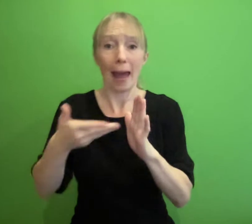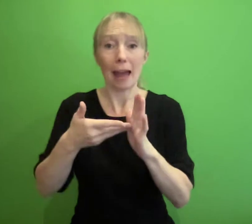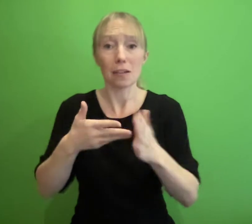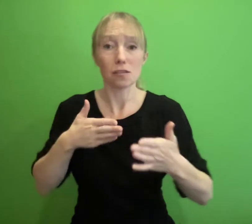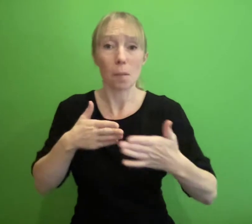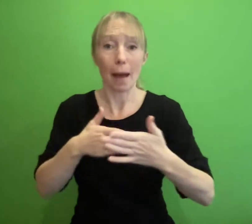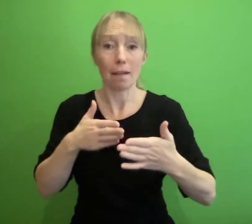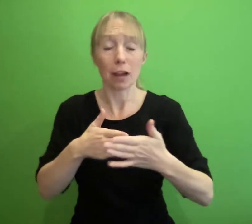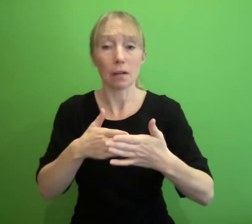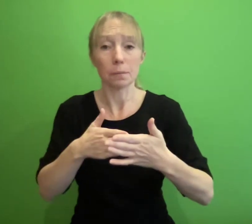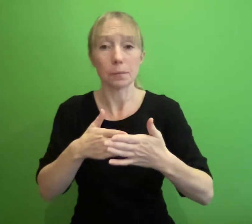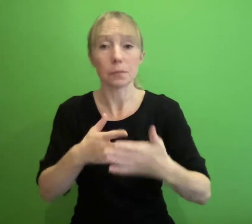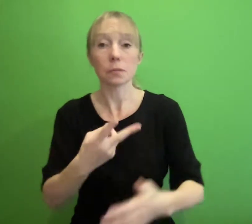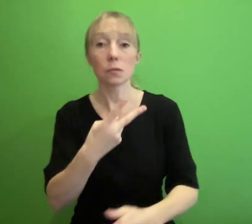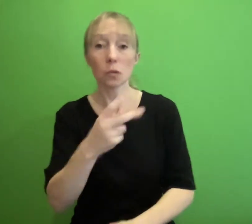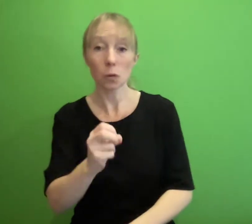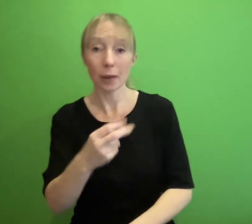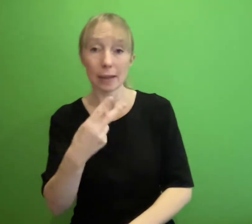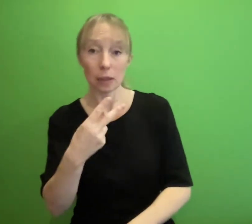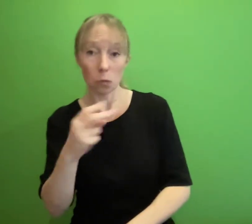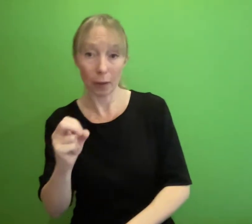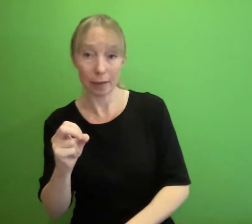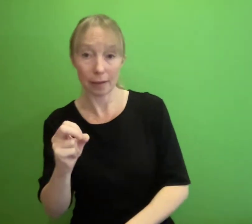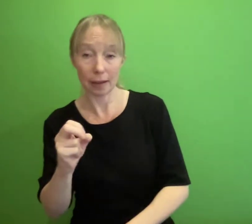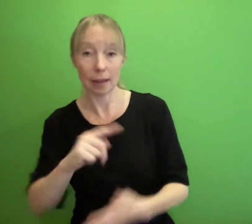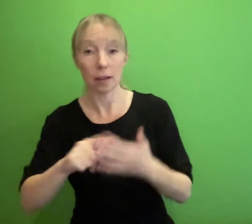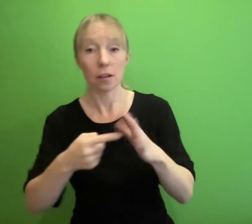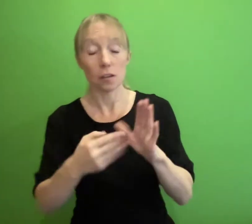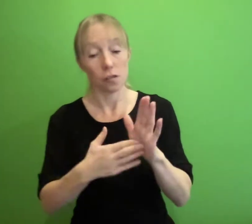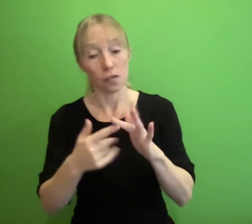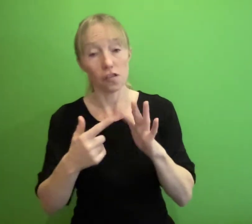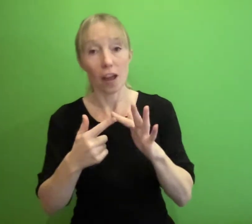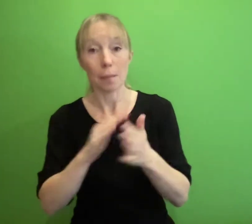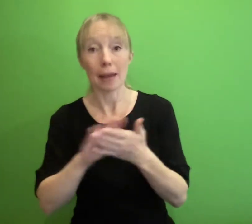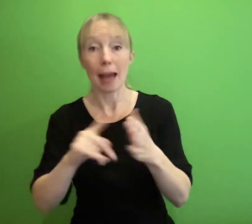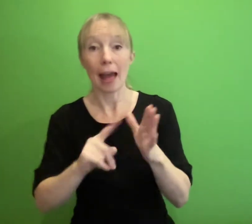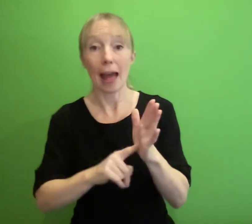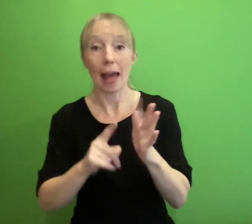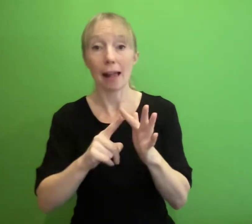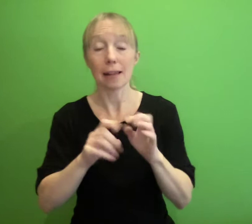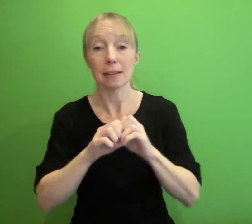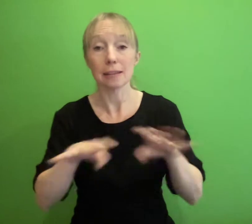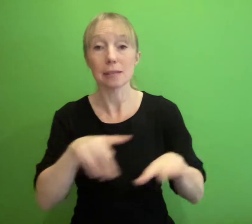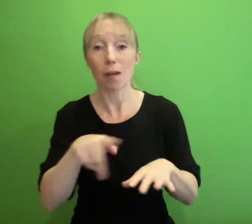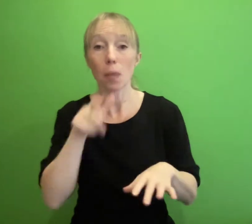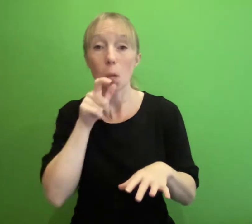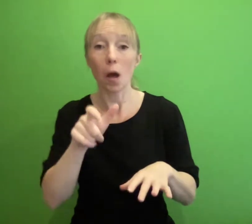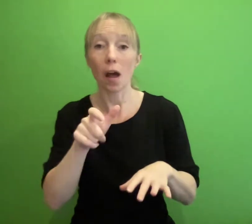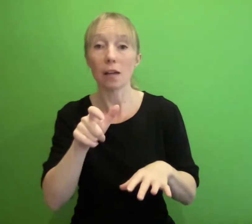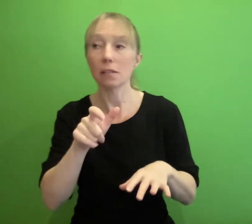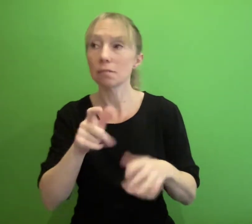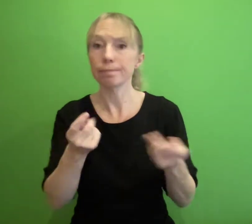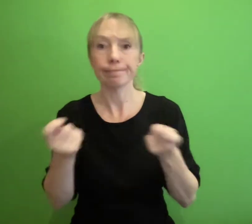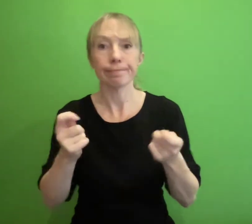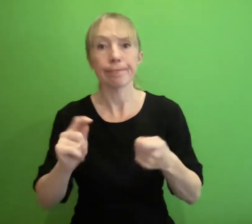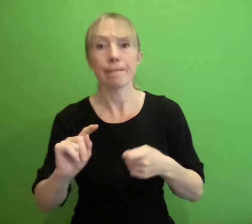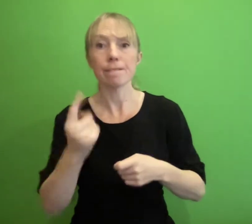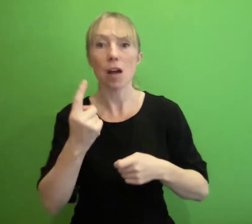In 2020, Jamie Hale and Spread the Word ran the first free online deaf and disabled writers retreat in the